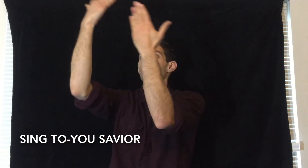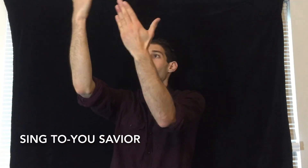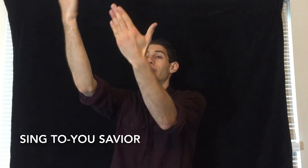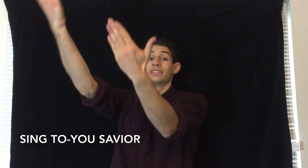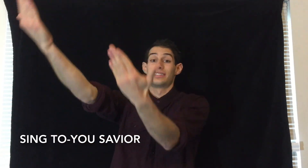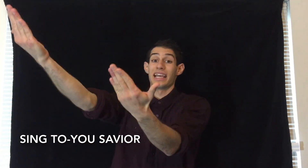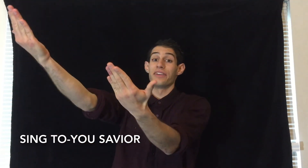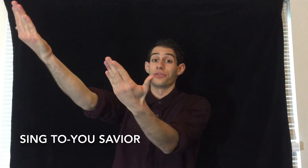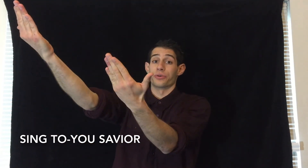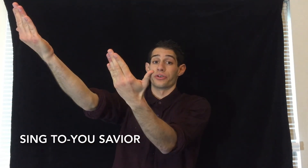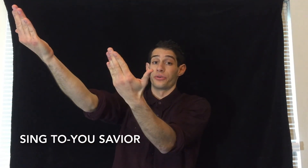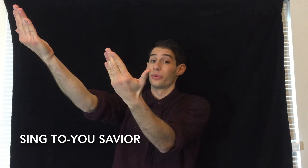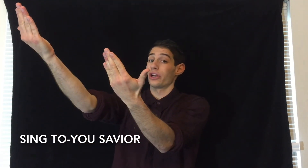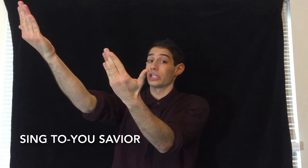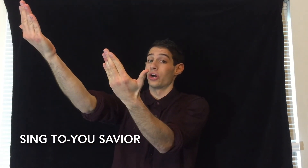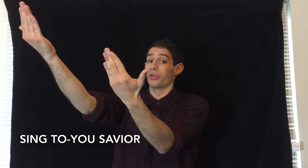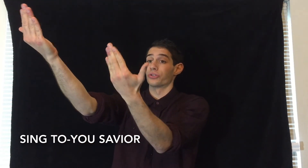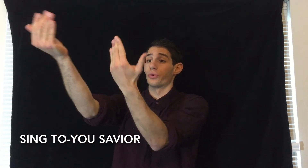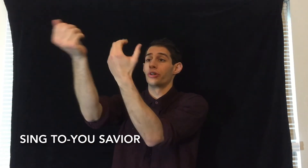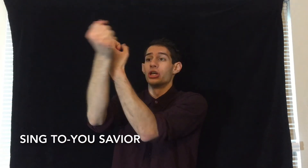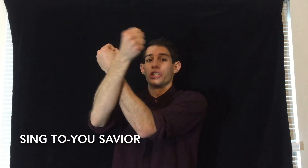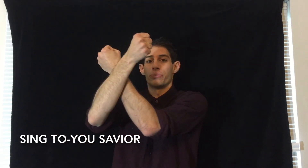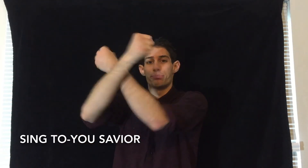you, Savior. We already know this one. You're